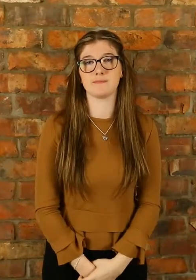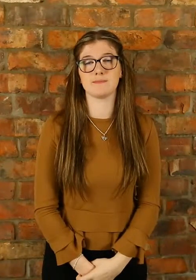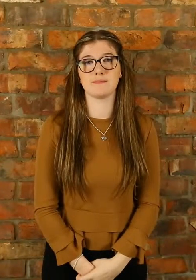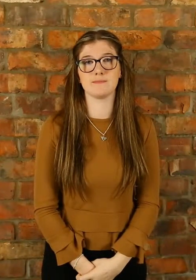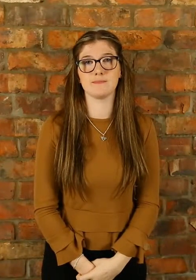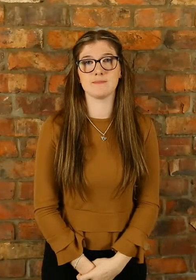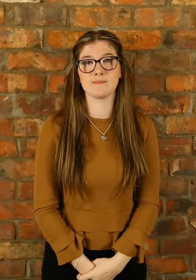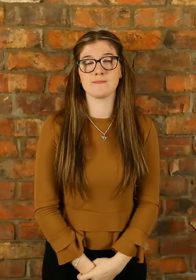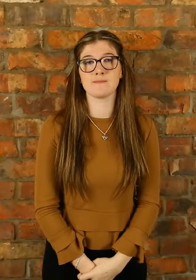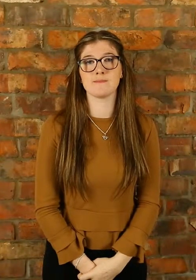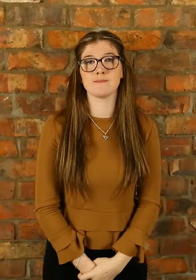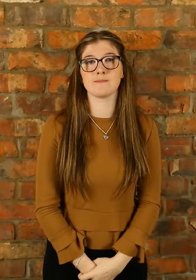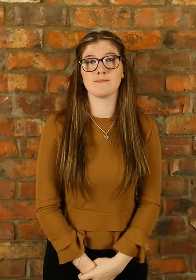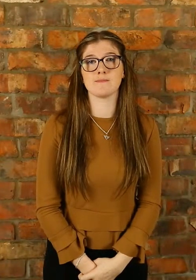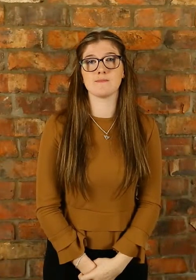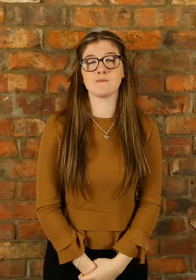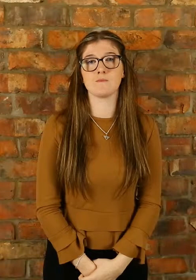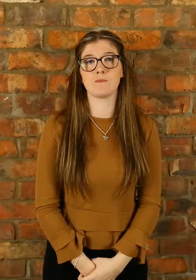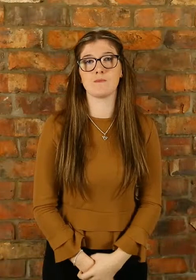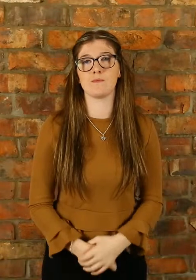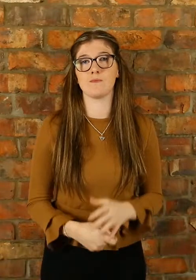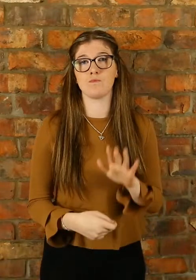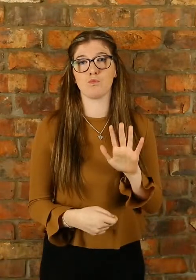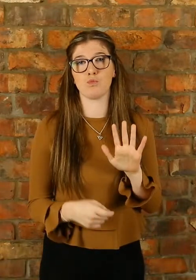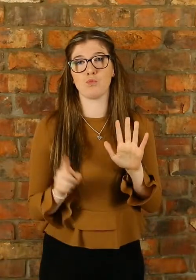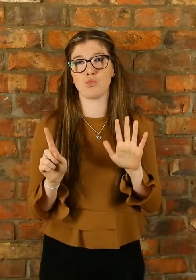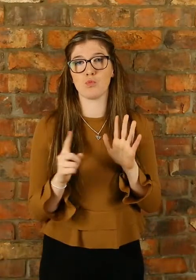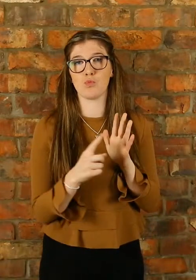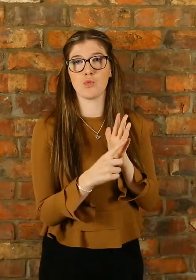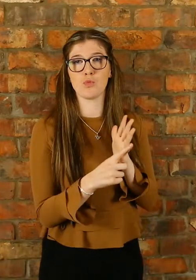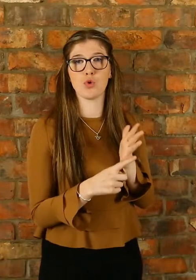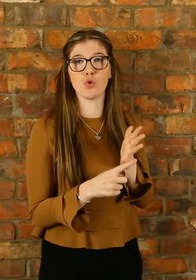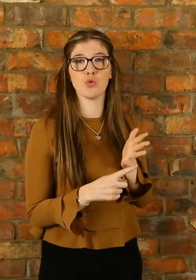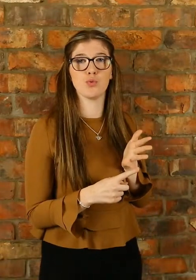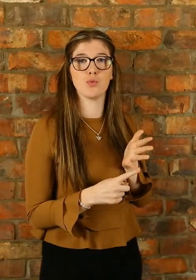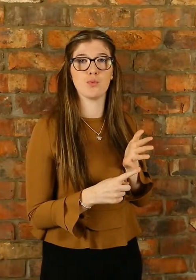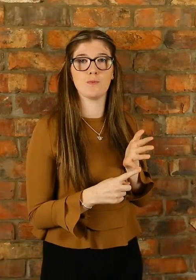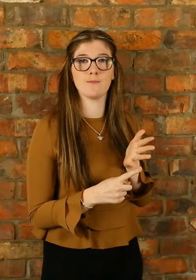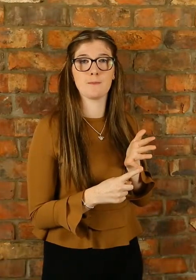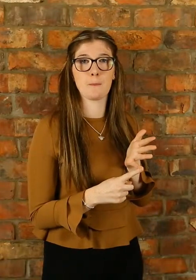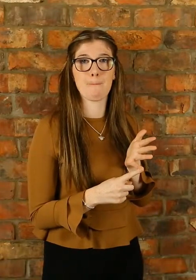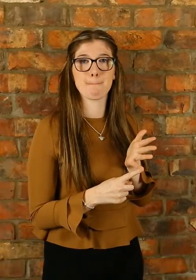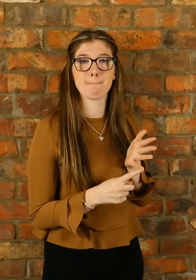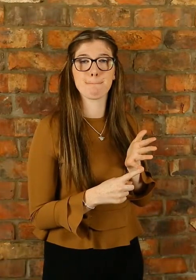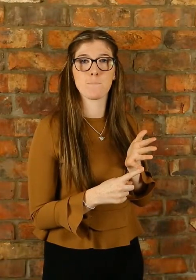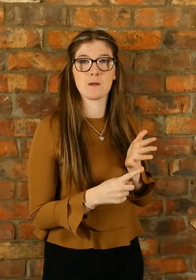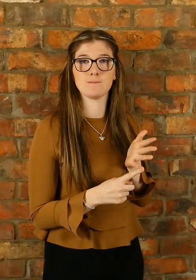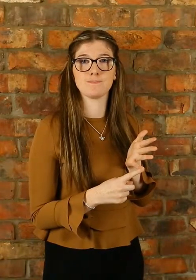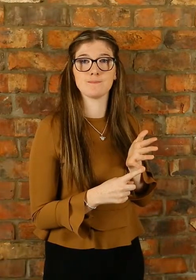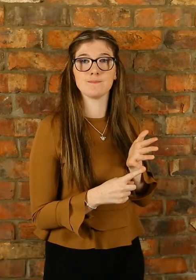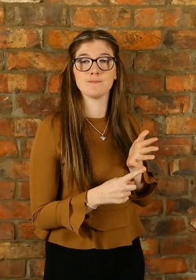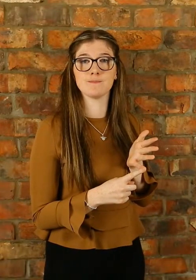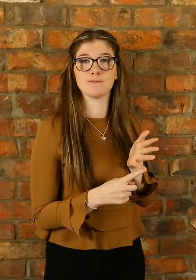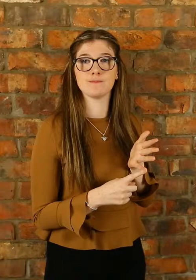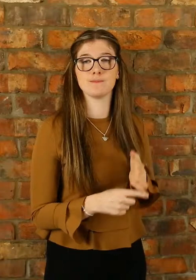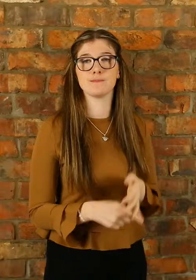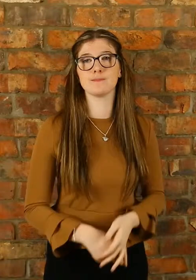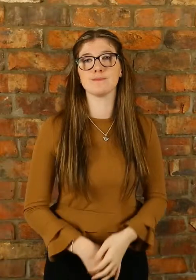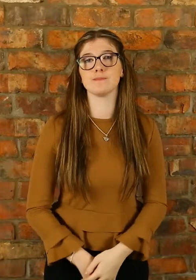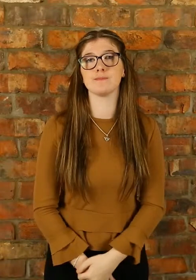And now it's the last of the vowels. So you're going to take your index finger and you're going to point to your little finger, which is the letter